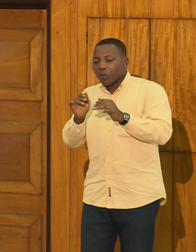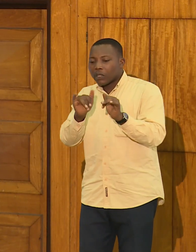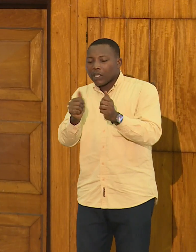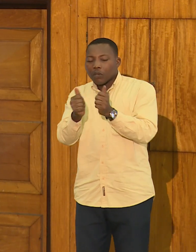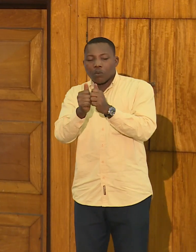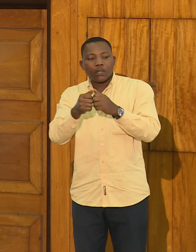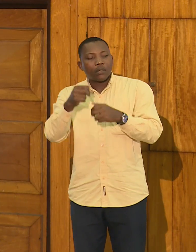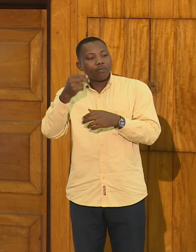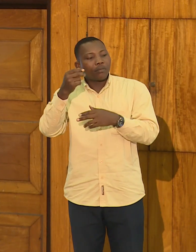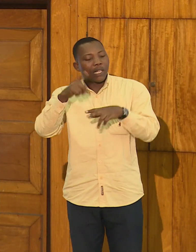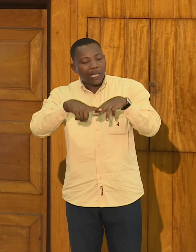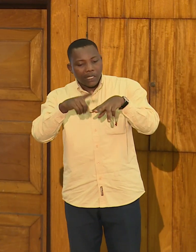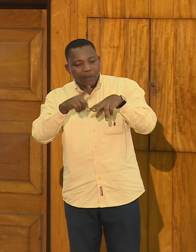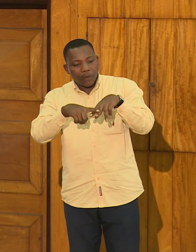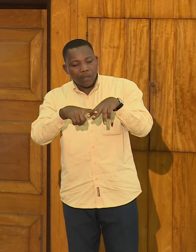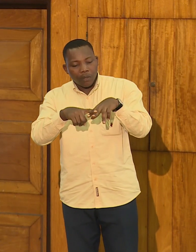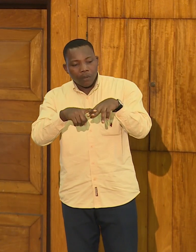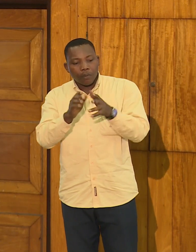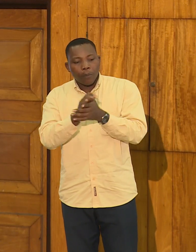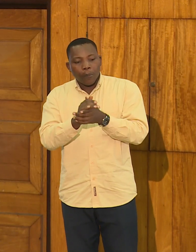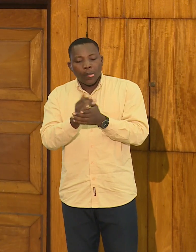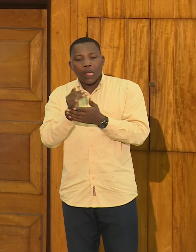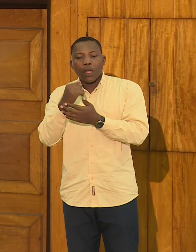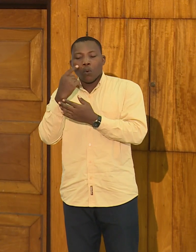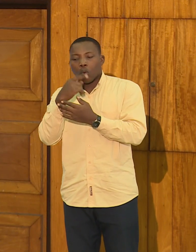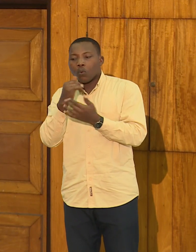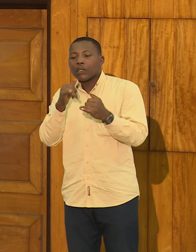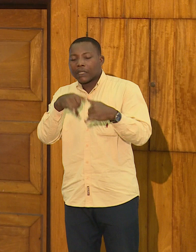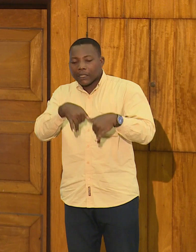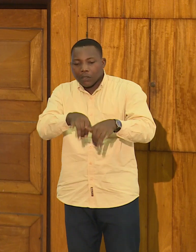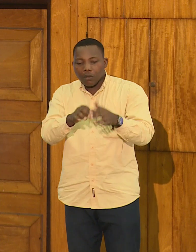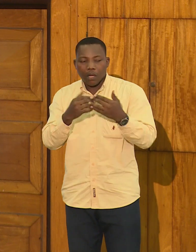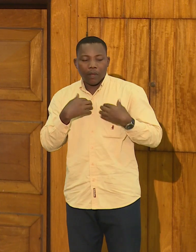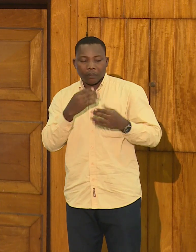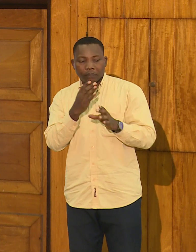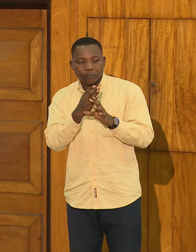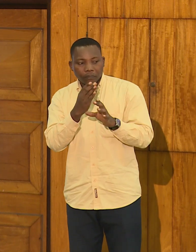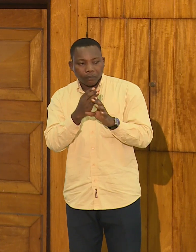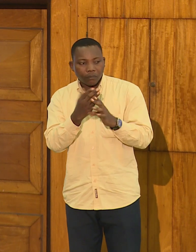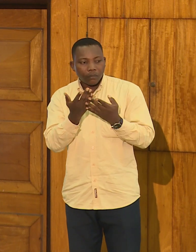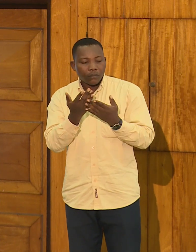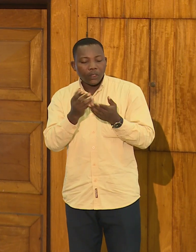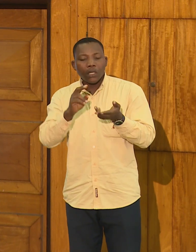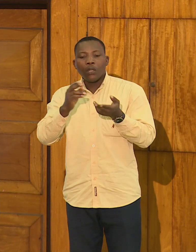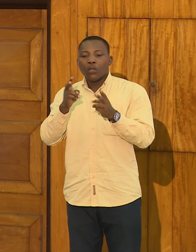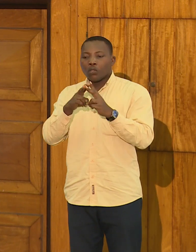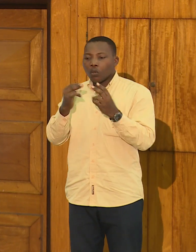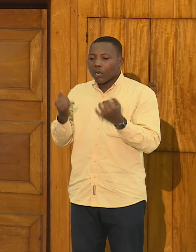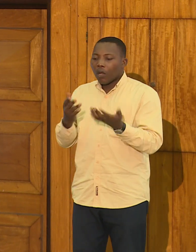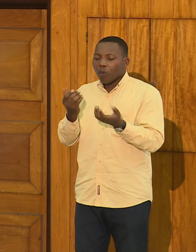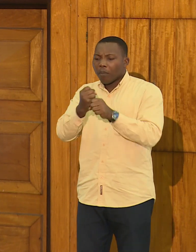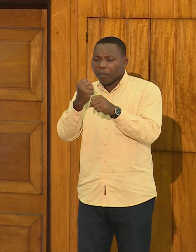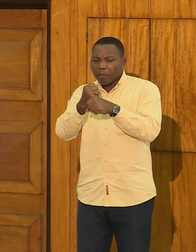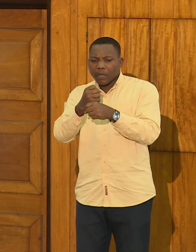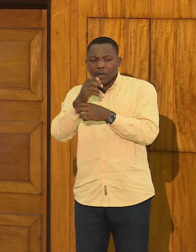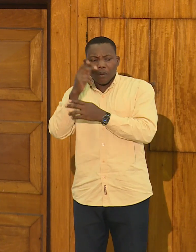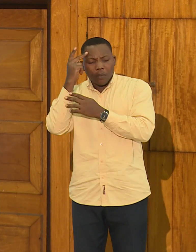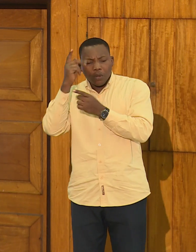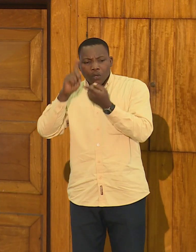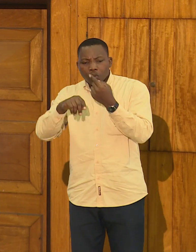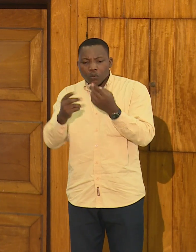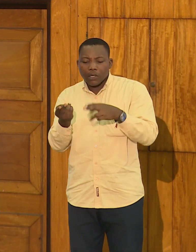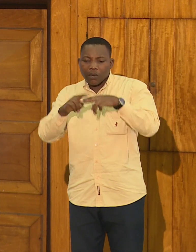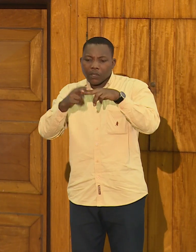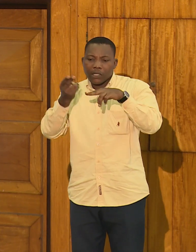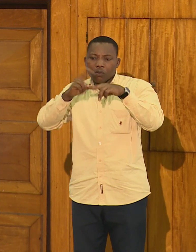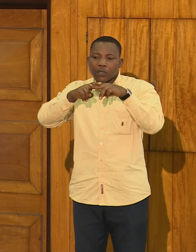who were retained and remained in care. It further sought to increase the number of virally suppressed children and young people